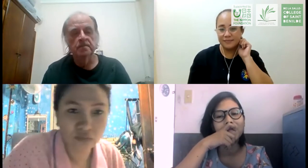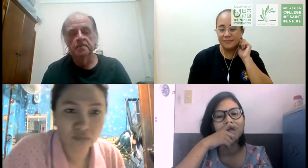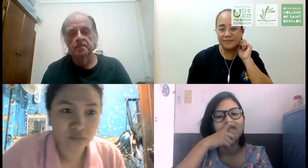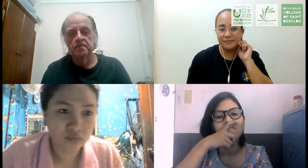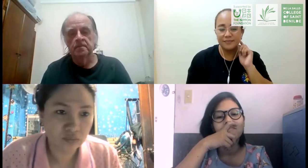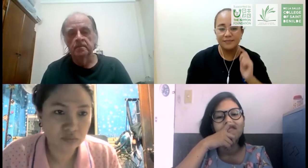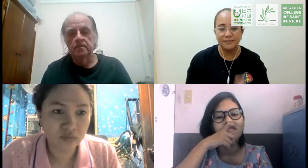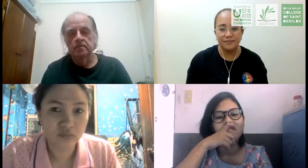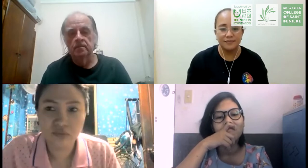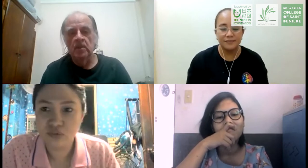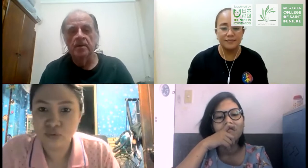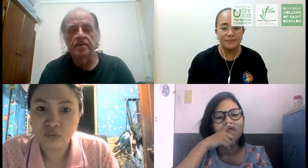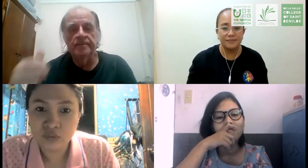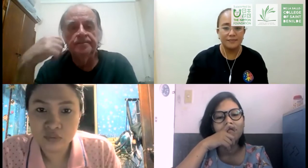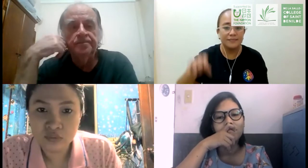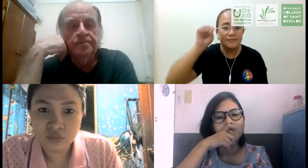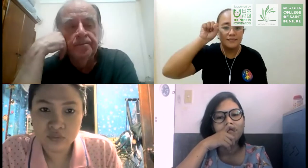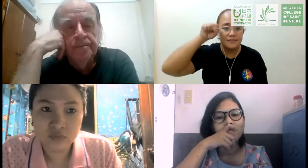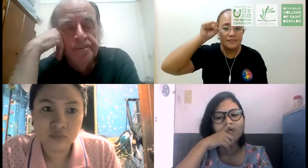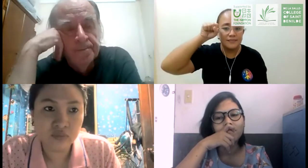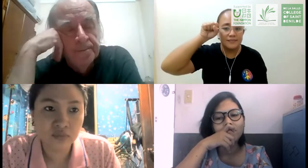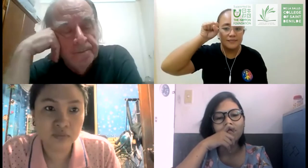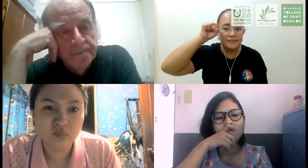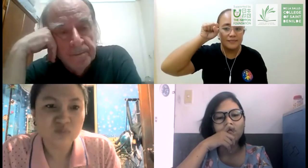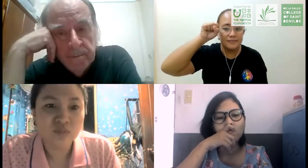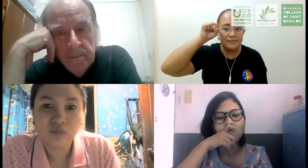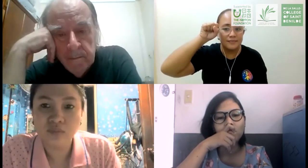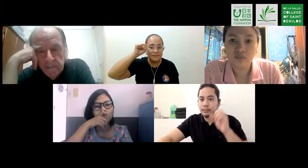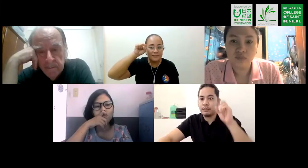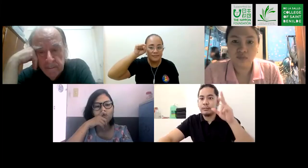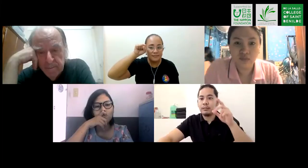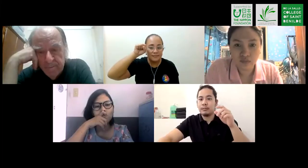This is Shaq. Yes.